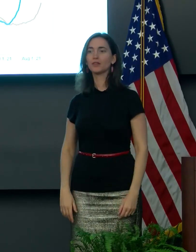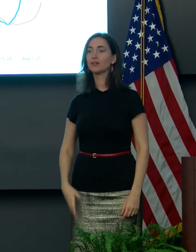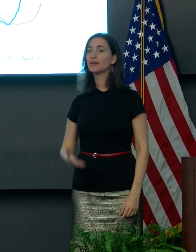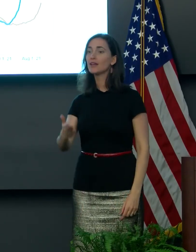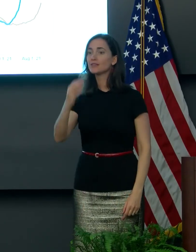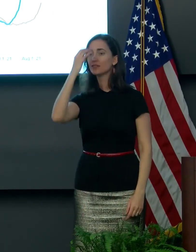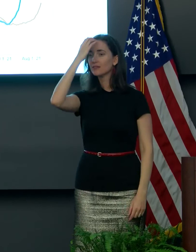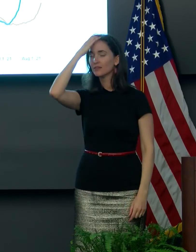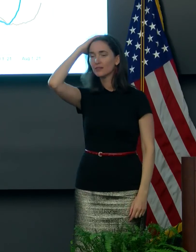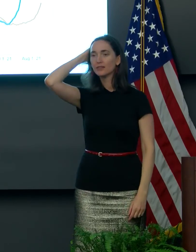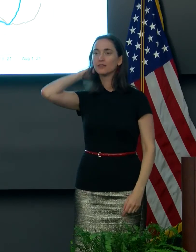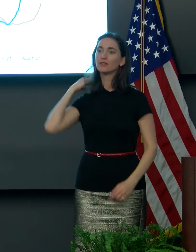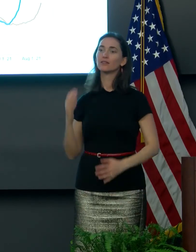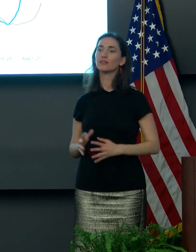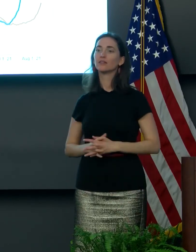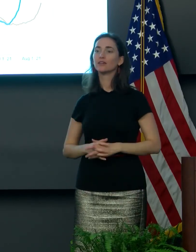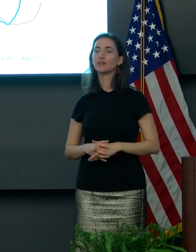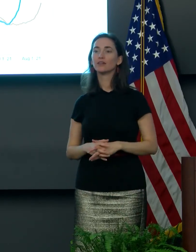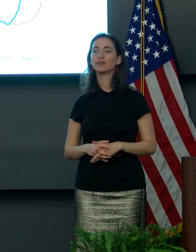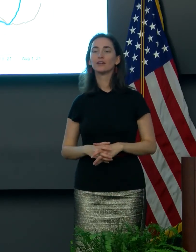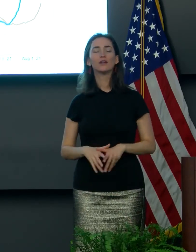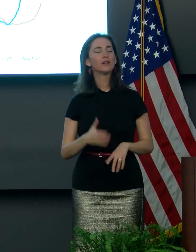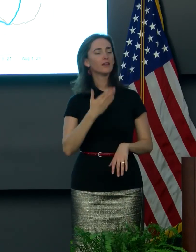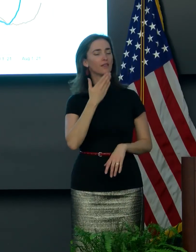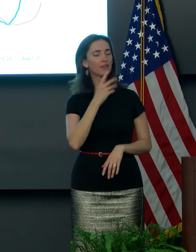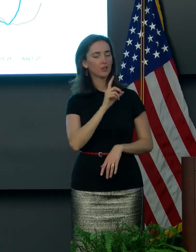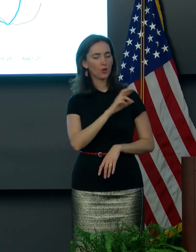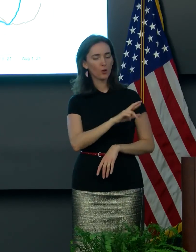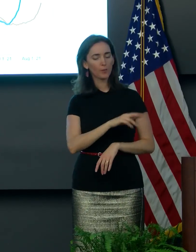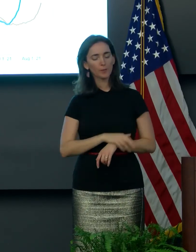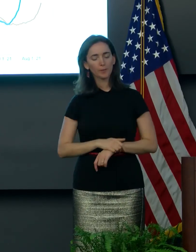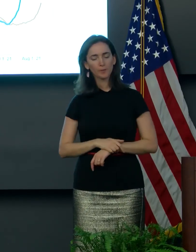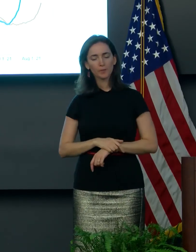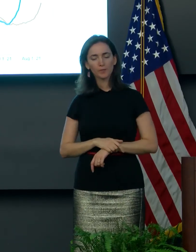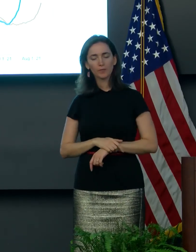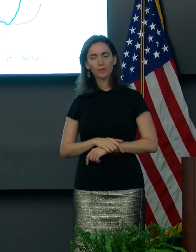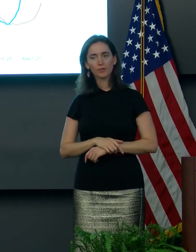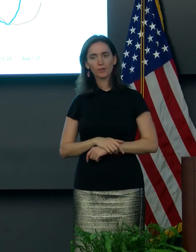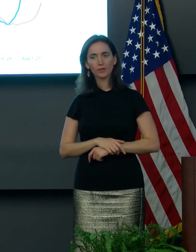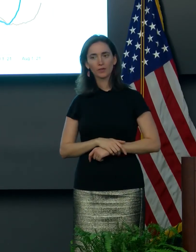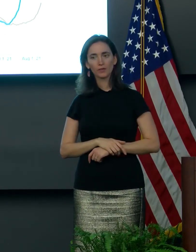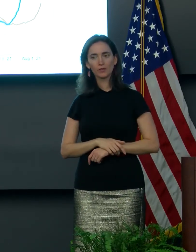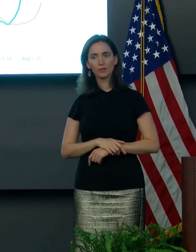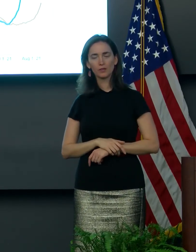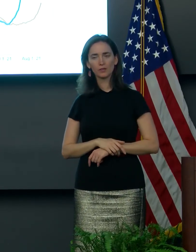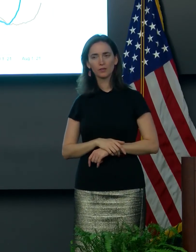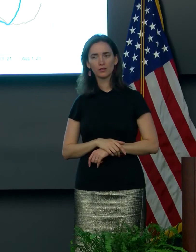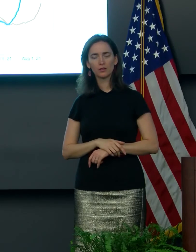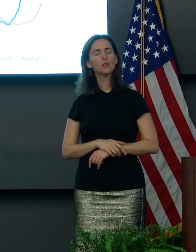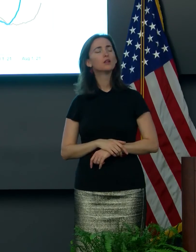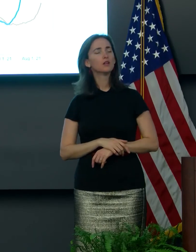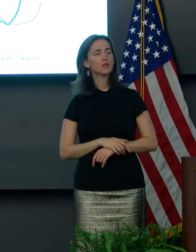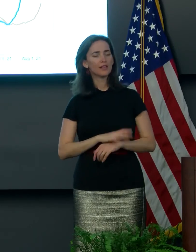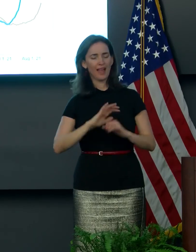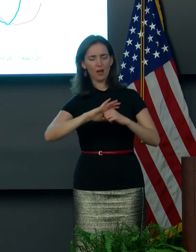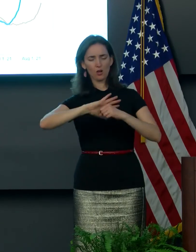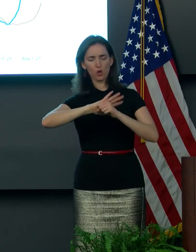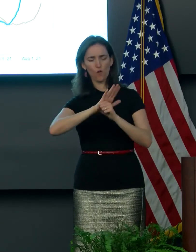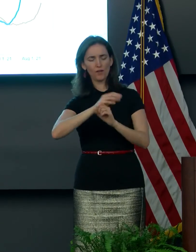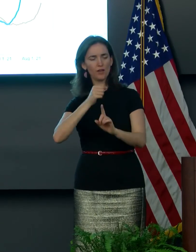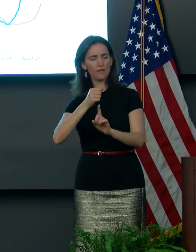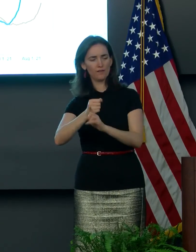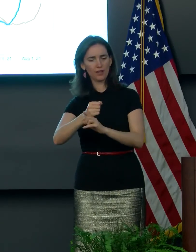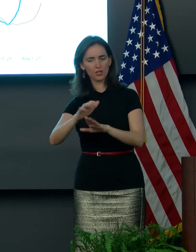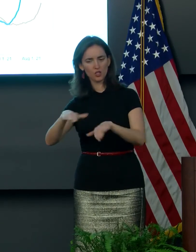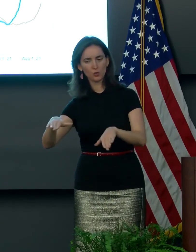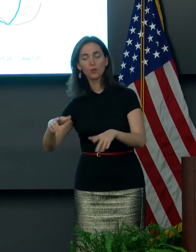Yes. Thanks for being here, Doctor. Can you talk a bit about when it comes to how the virus is impacting children, sort of what is known